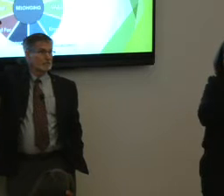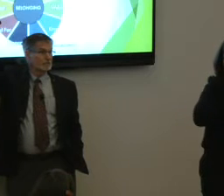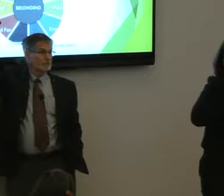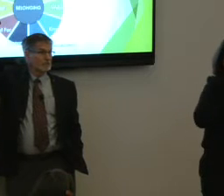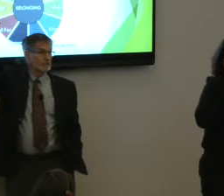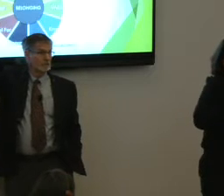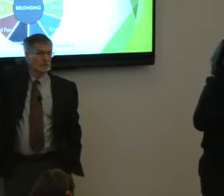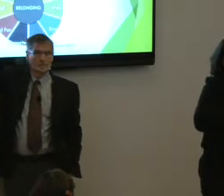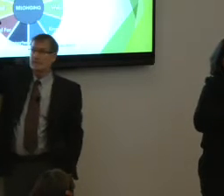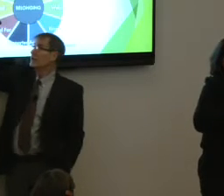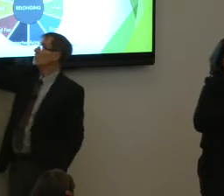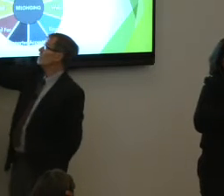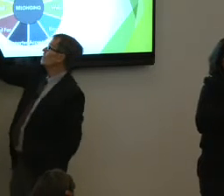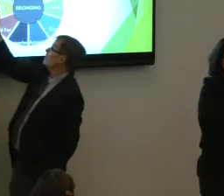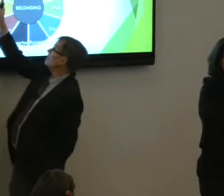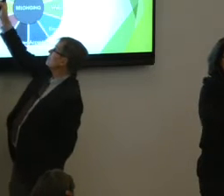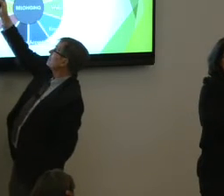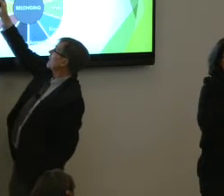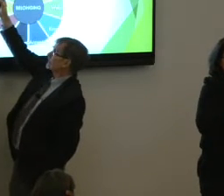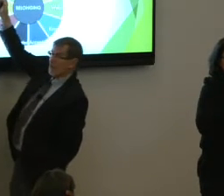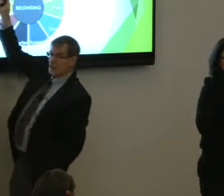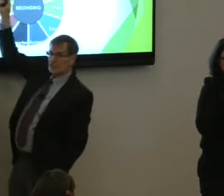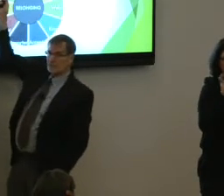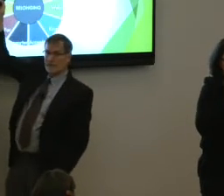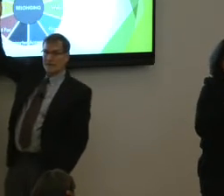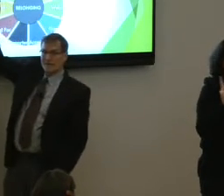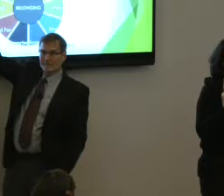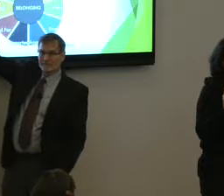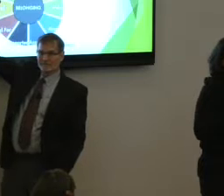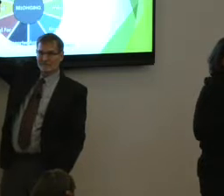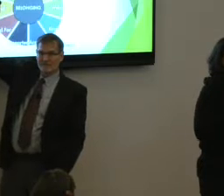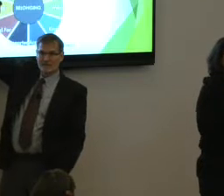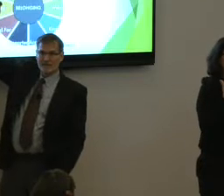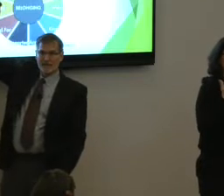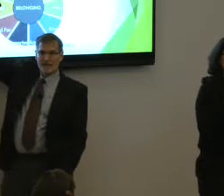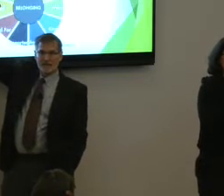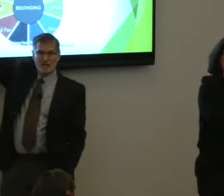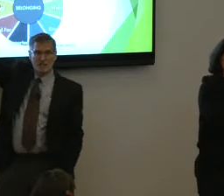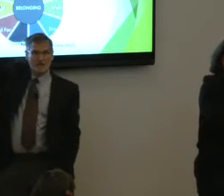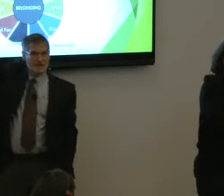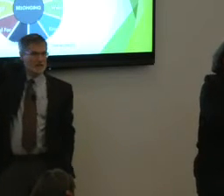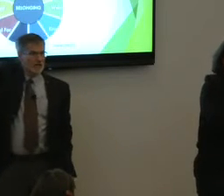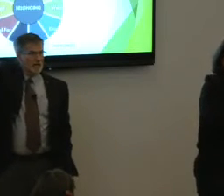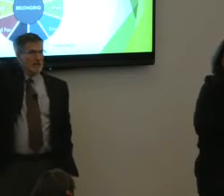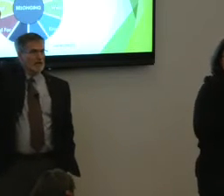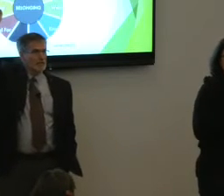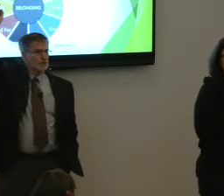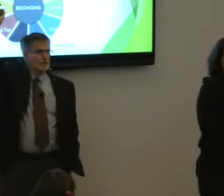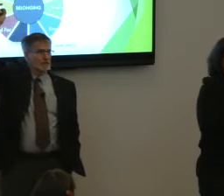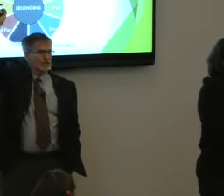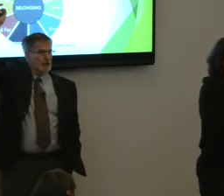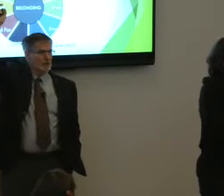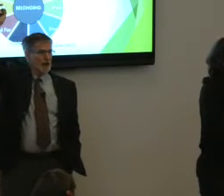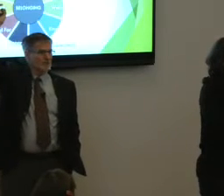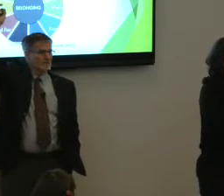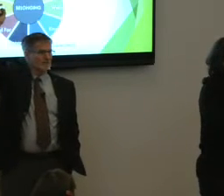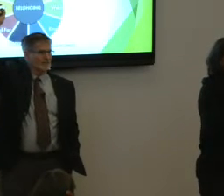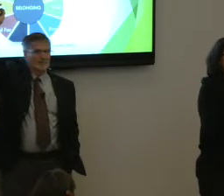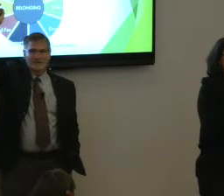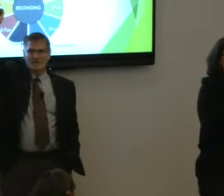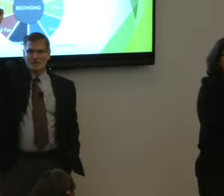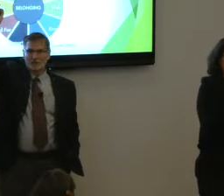to be befriended. I'd like to be needed. I'd like somebody to say, hey, would you like to help